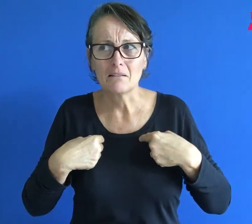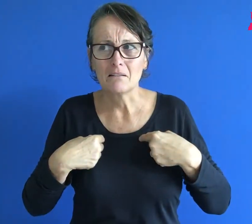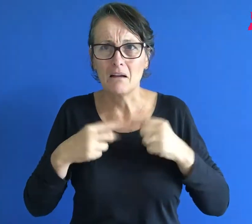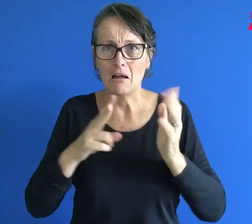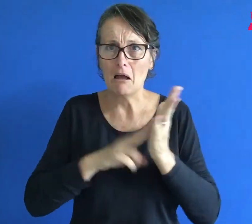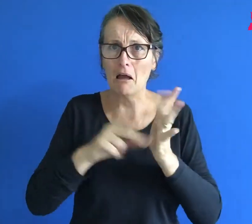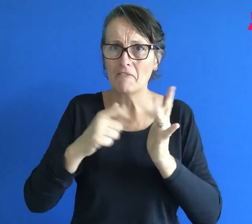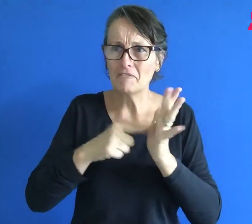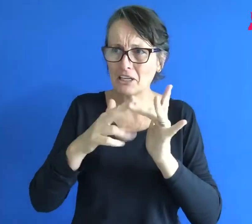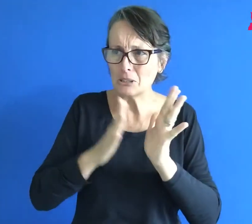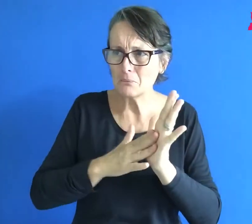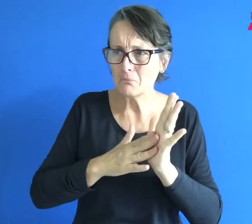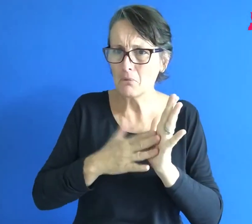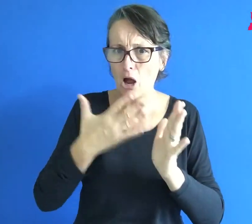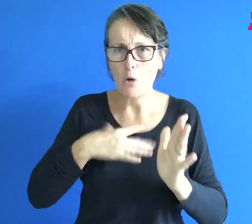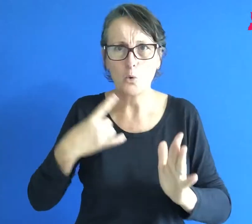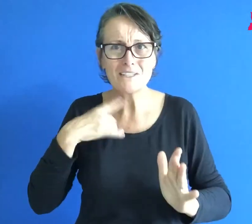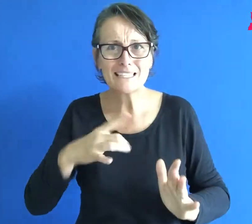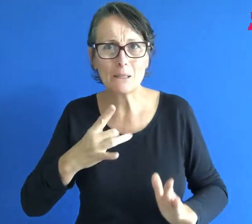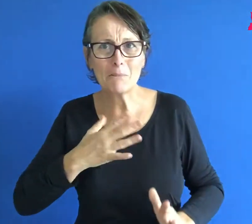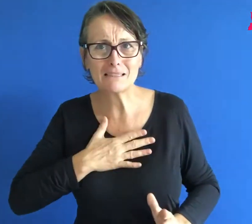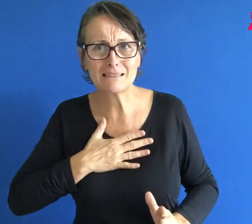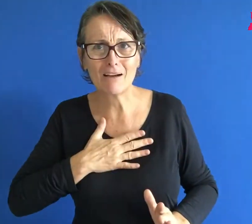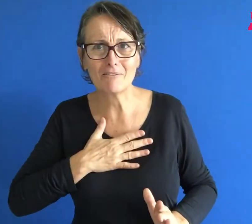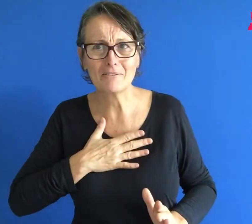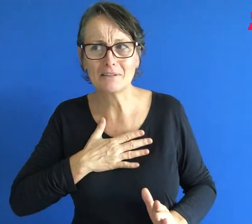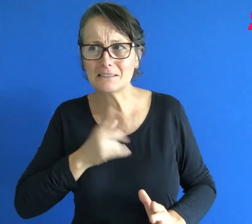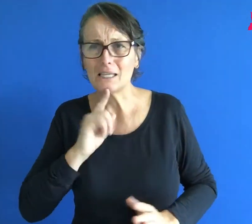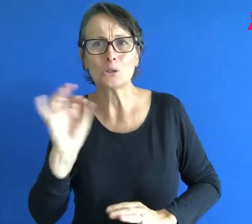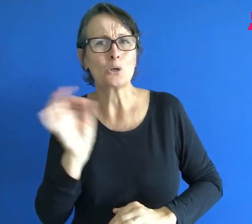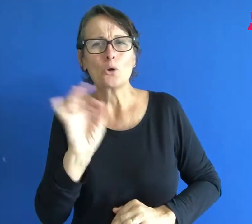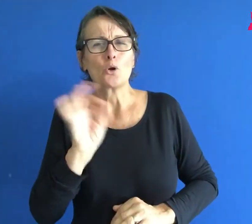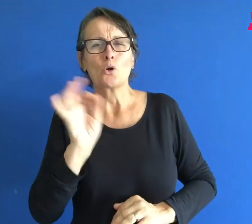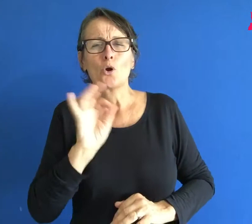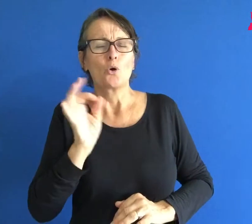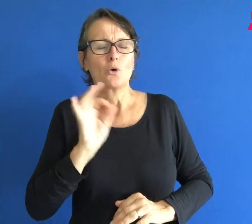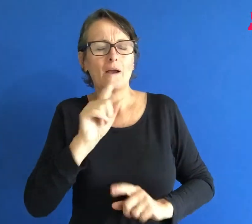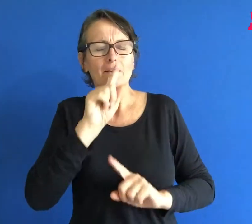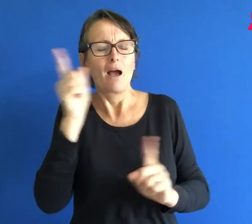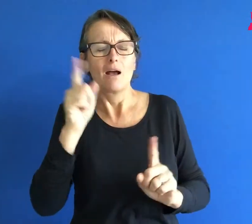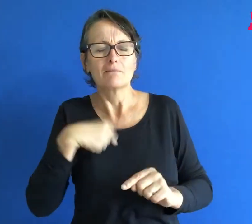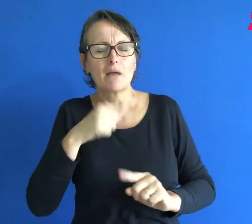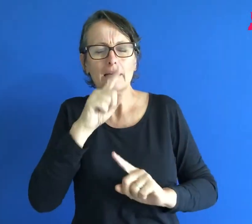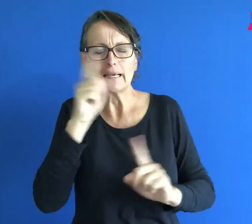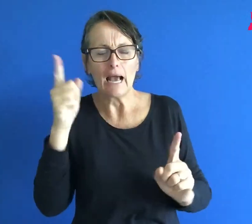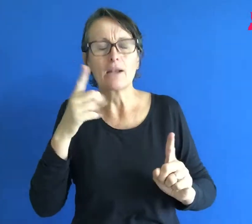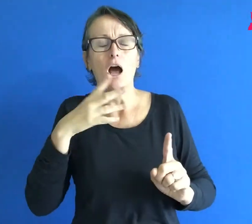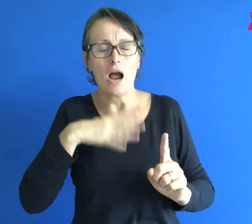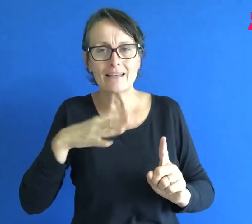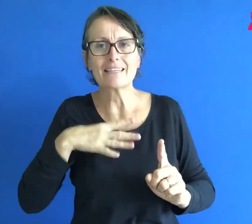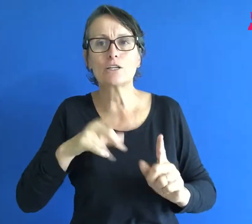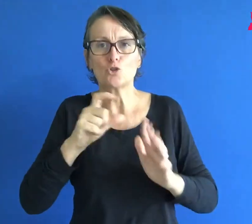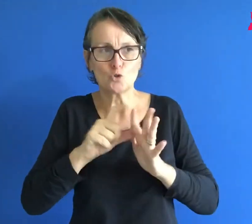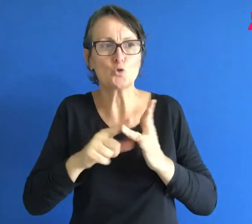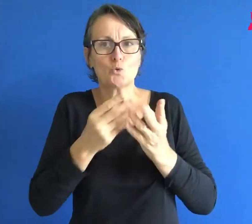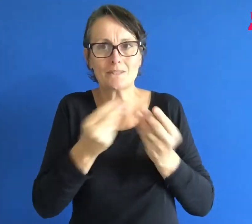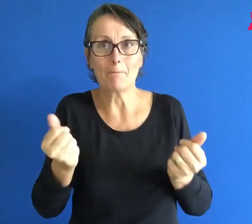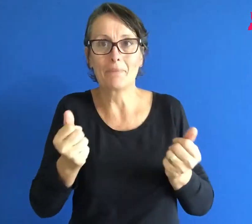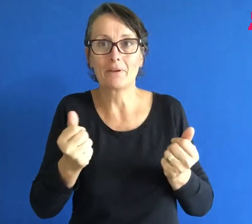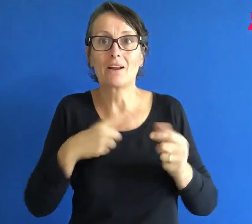contemplating suicide, and then there's Clifford the observer going, no, you need to really start talking to someone about this. The person